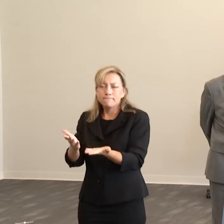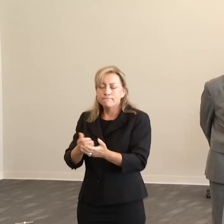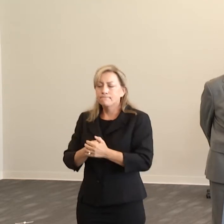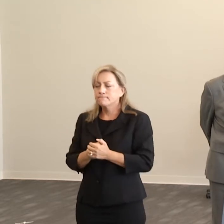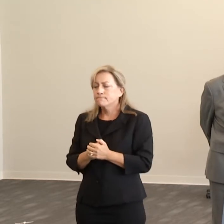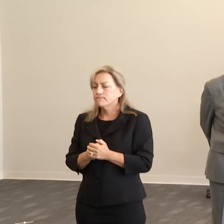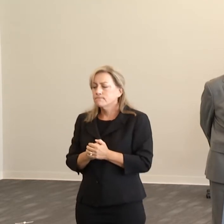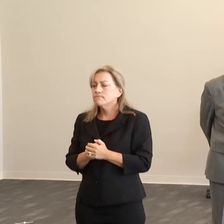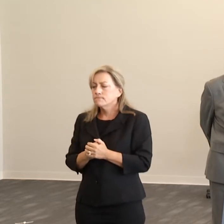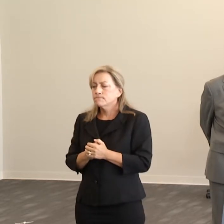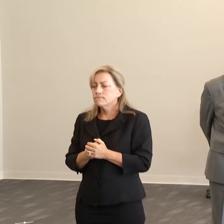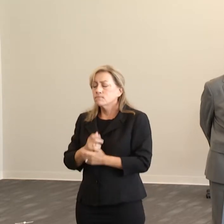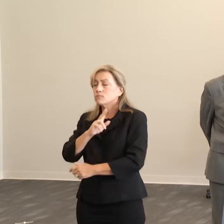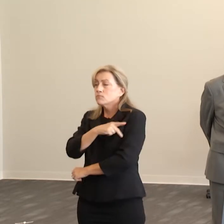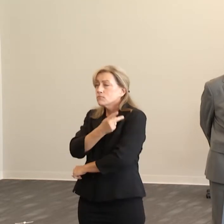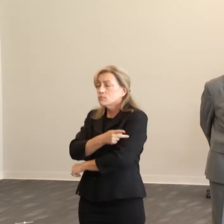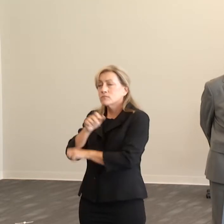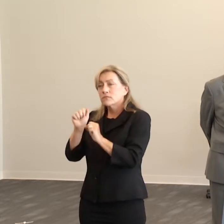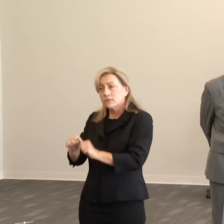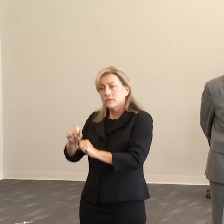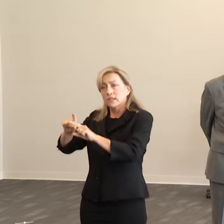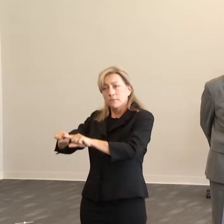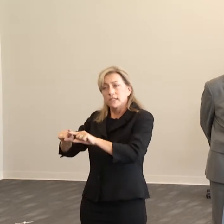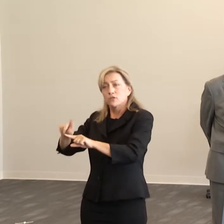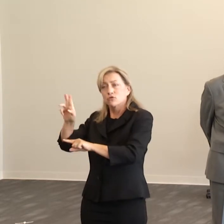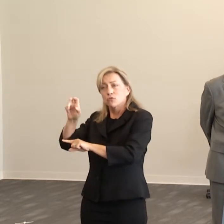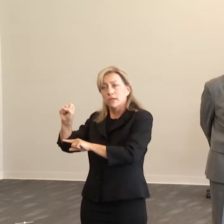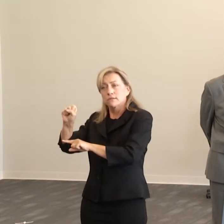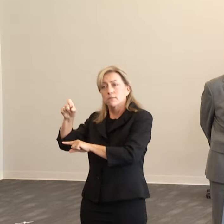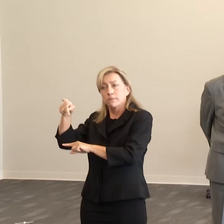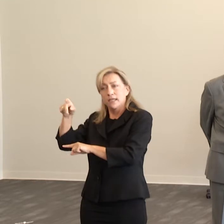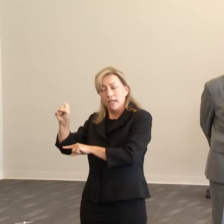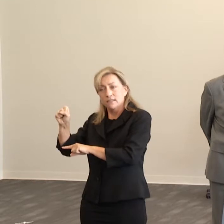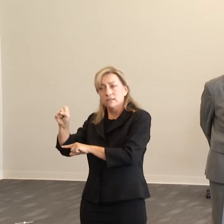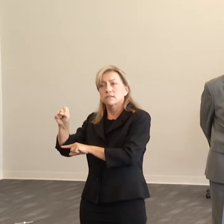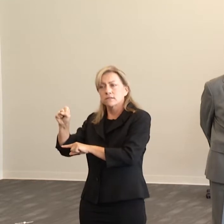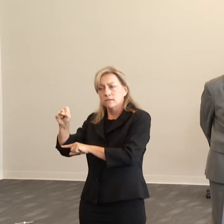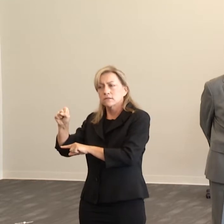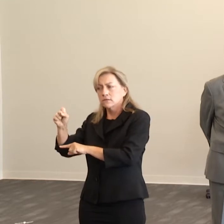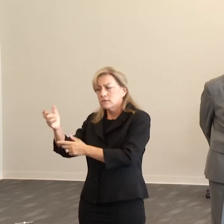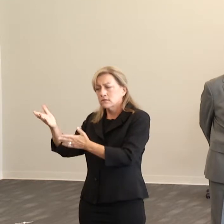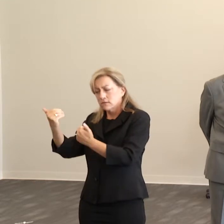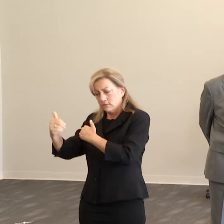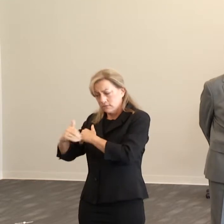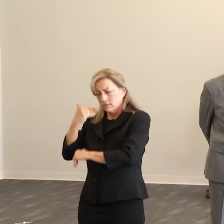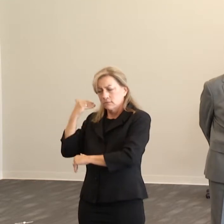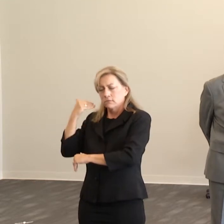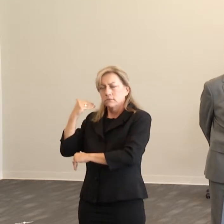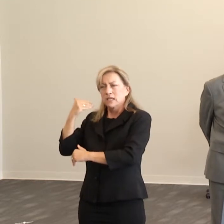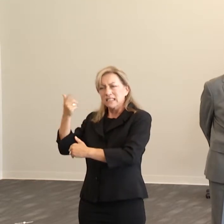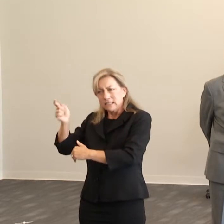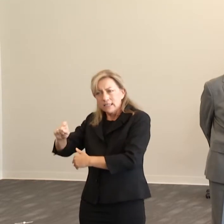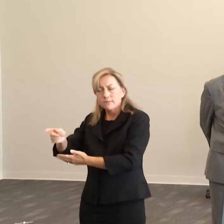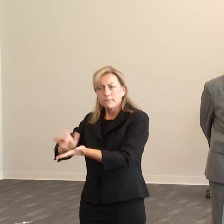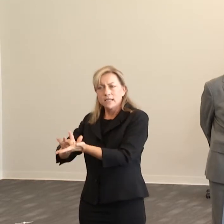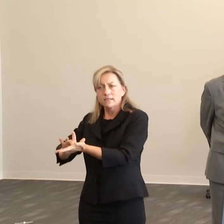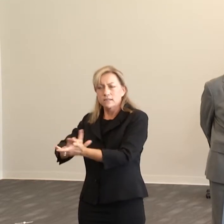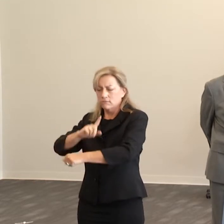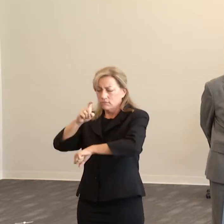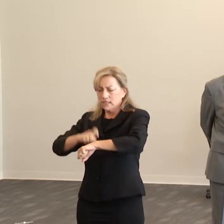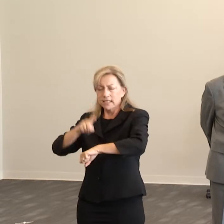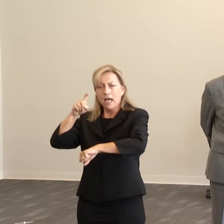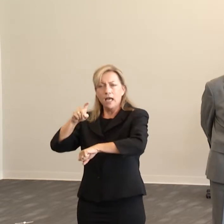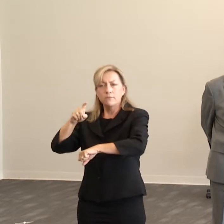Patients have been able to depend on the U.S. Postal Service to deliver necessary medications on time to their front door.